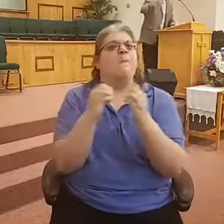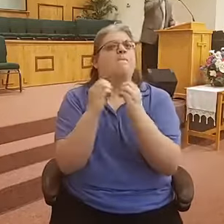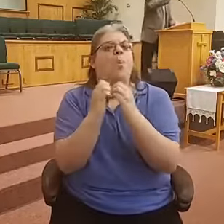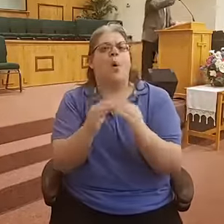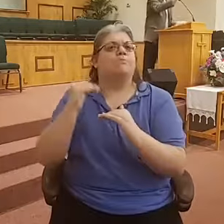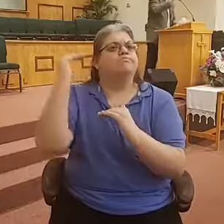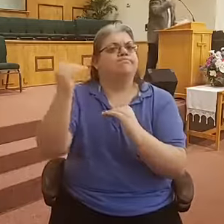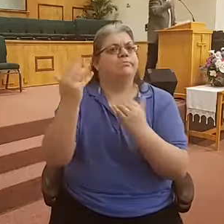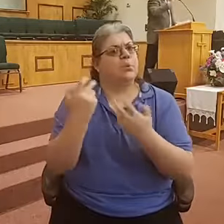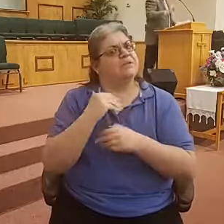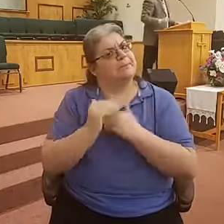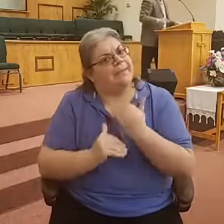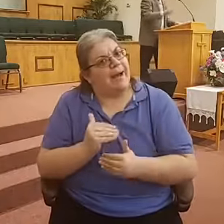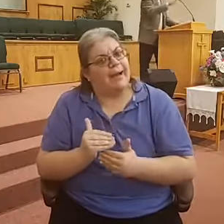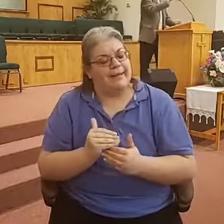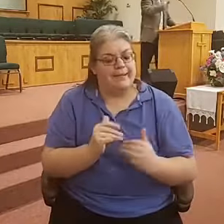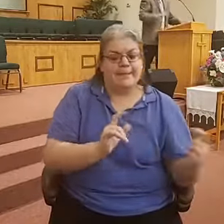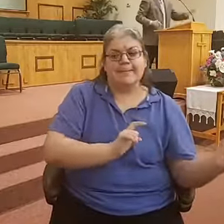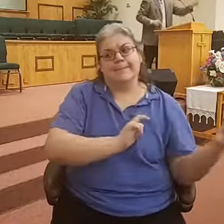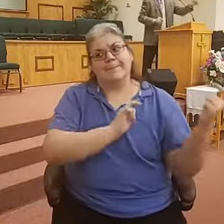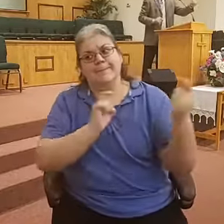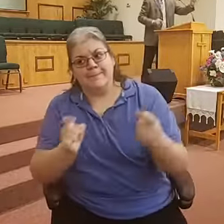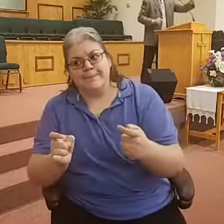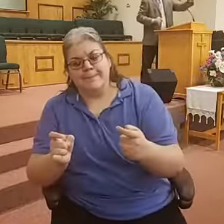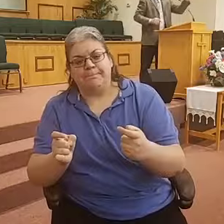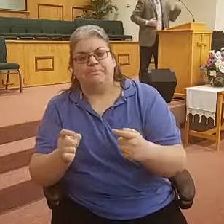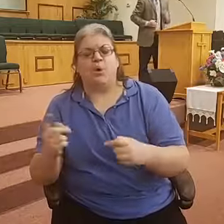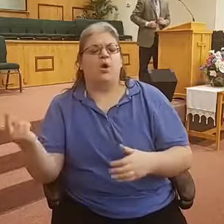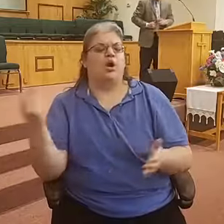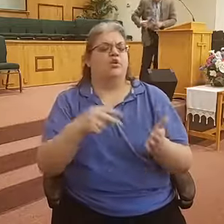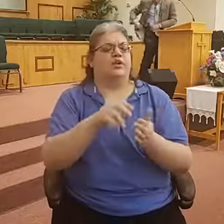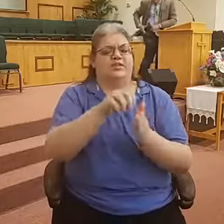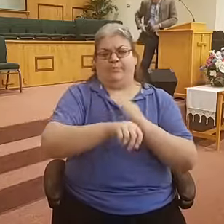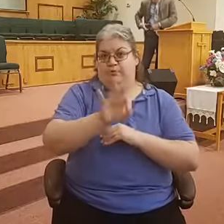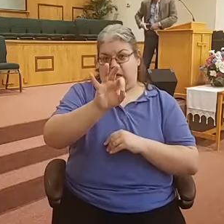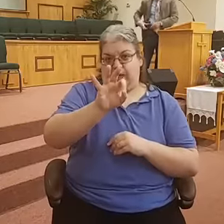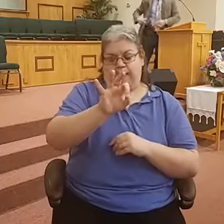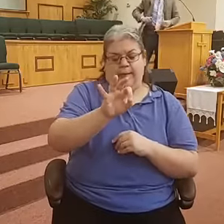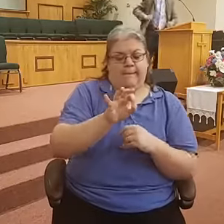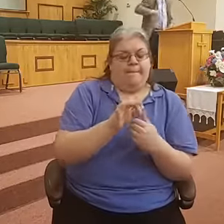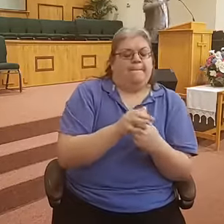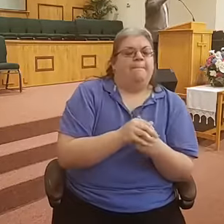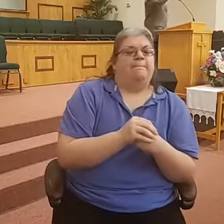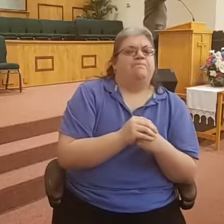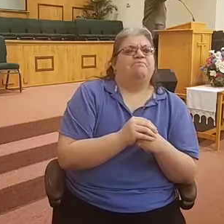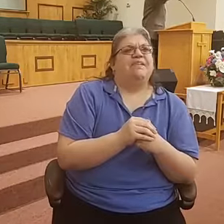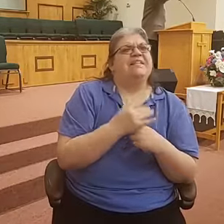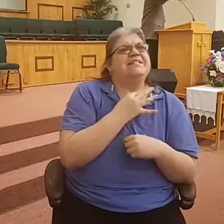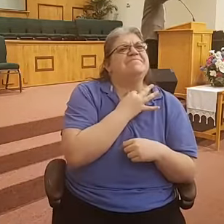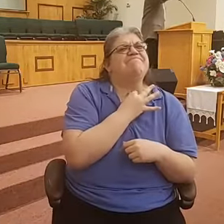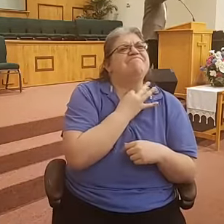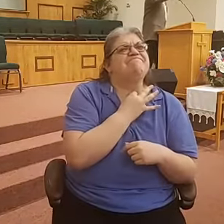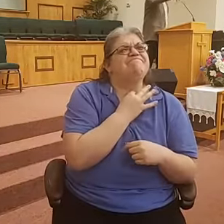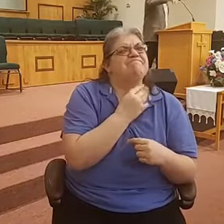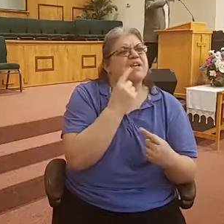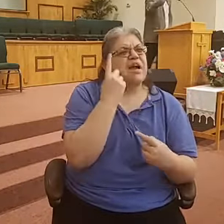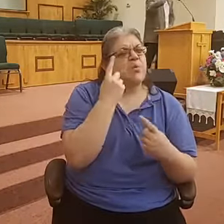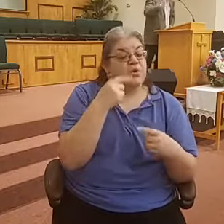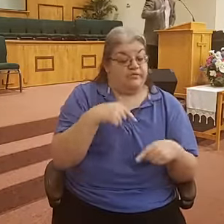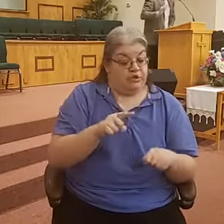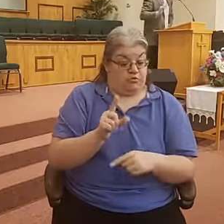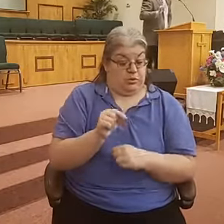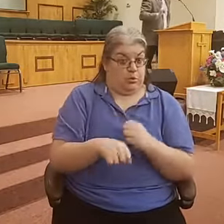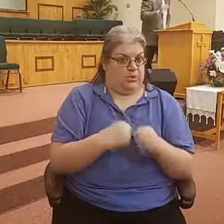And so, and I wonder, go back to chapter 9. I wonder if during these 20